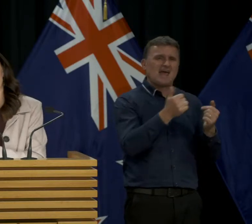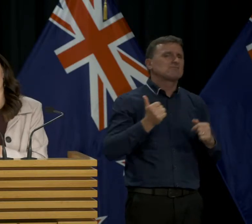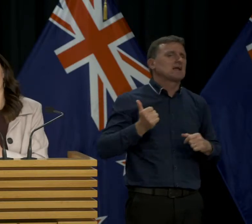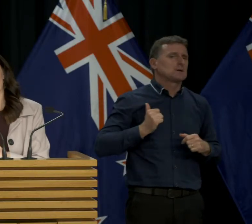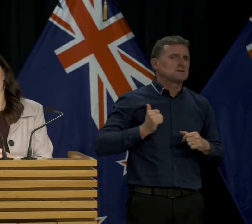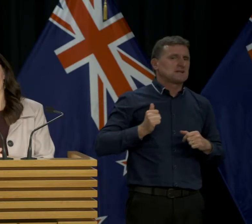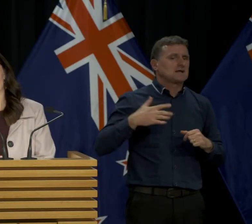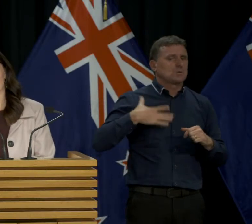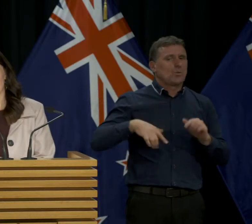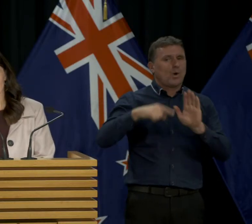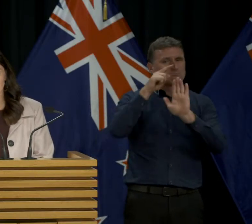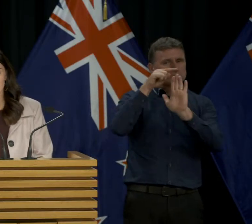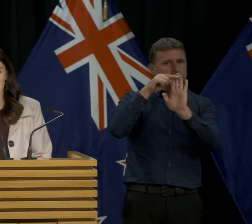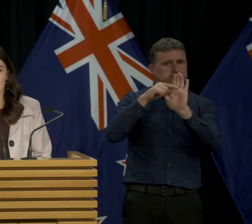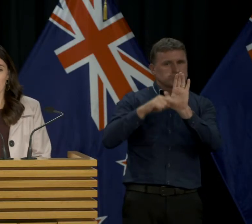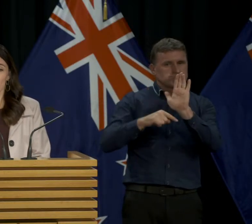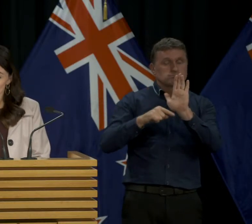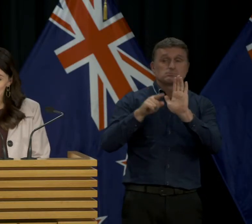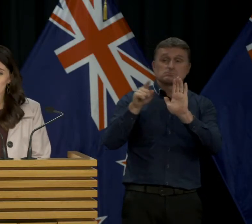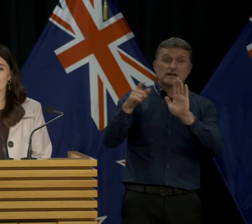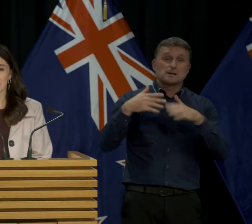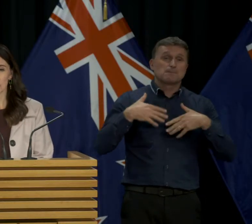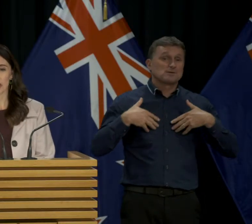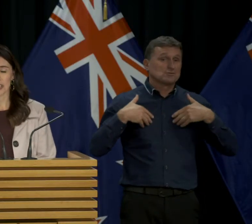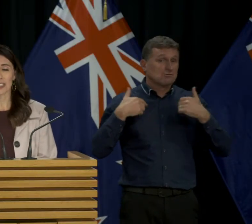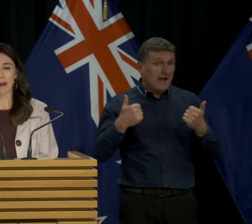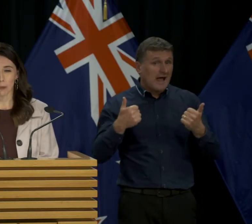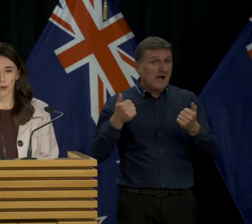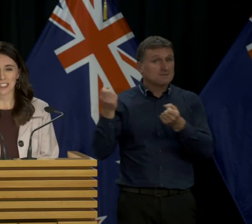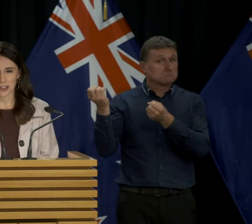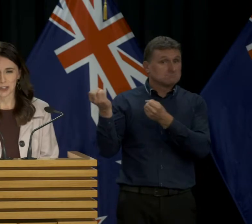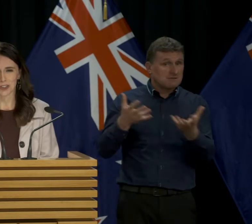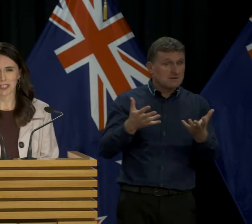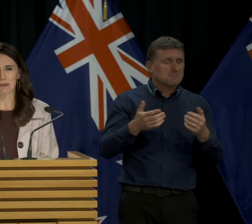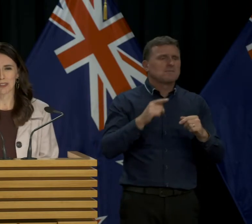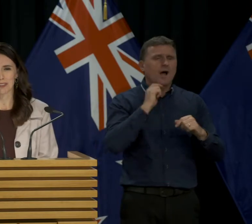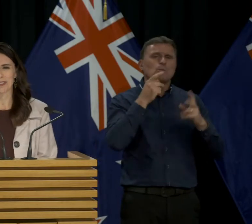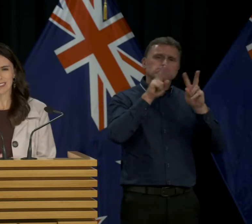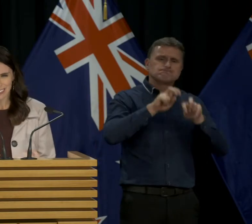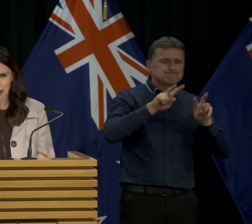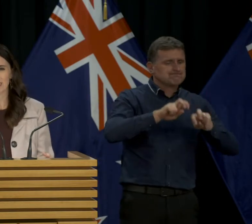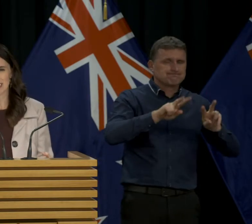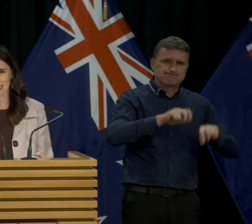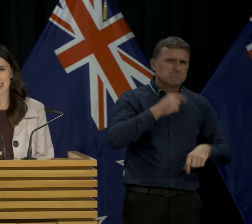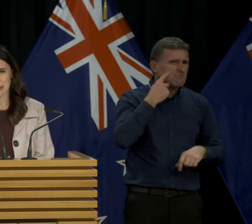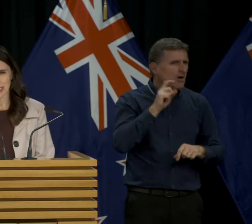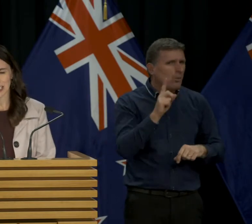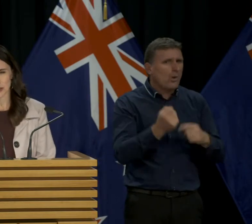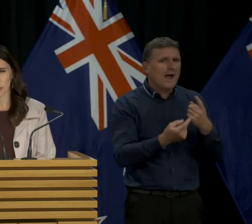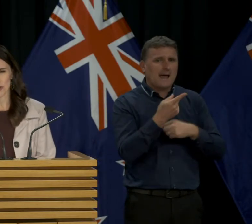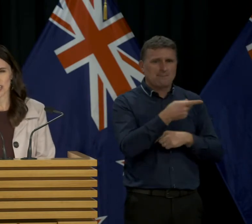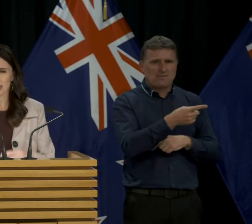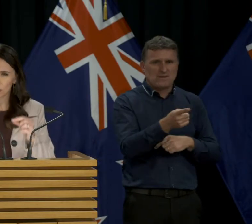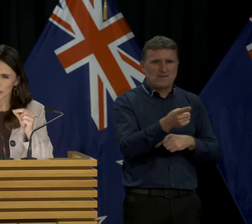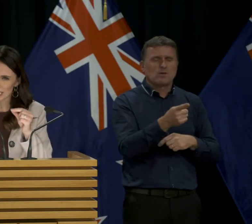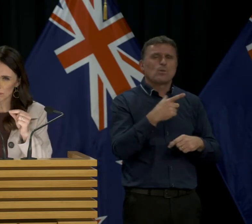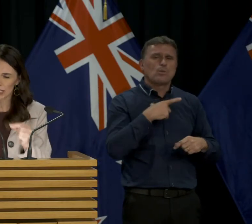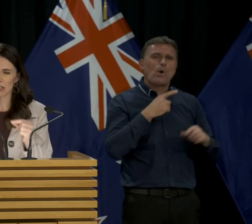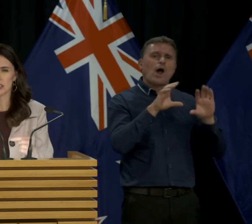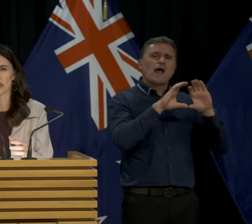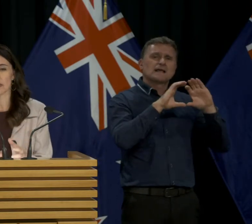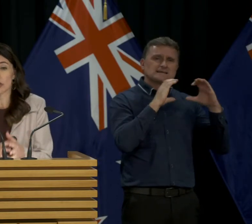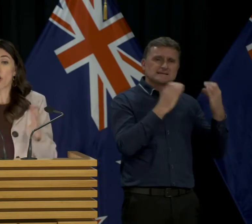that would be delivered by the Ministry of Health. I will be asking questions about what has occurred there, because Cabinet's expectation was that there would